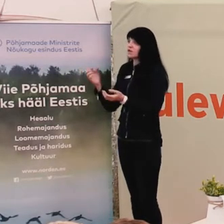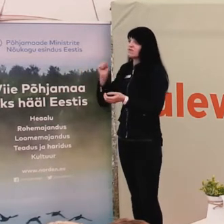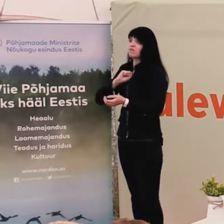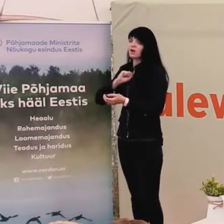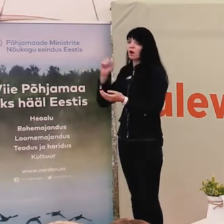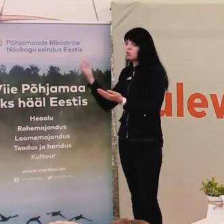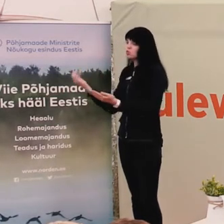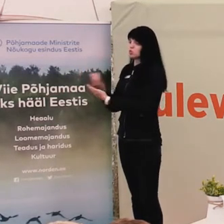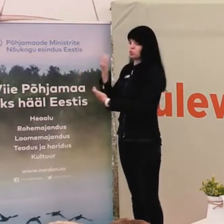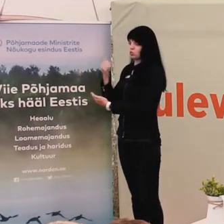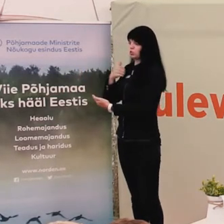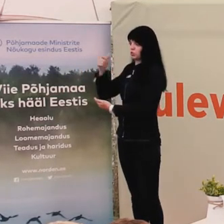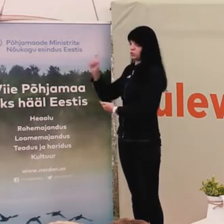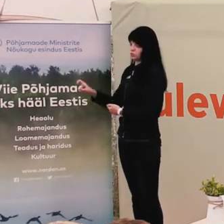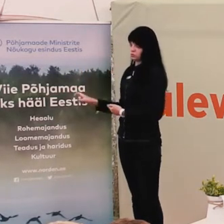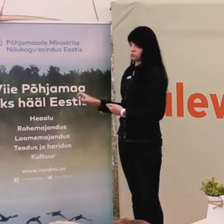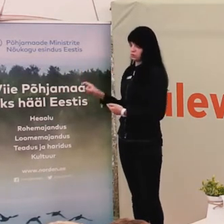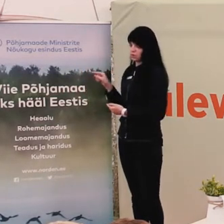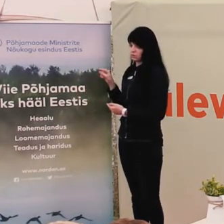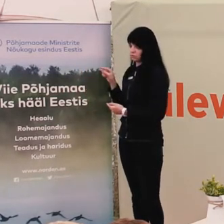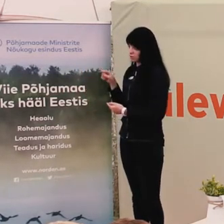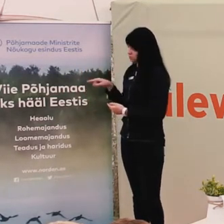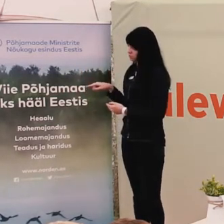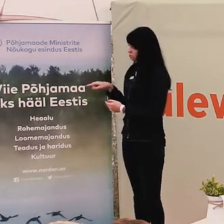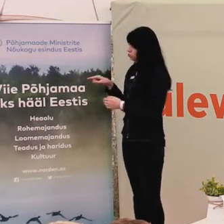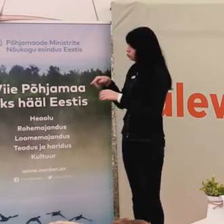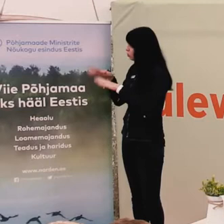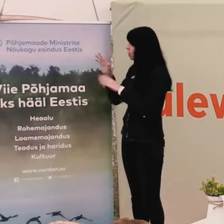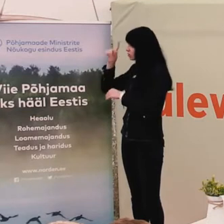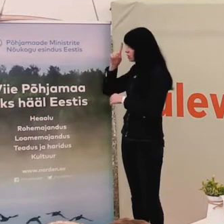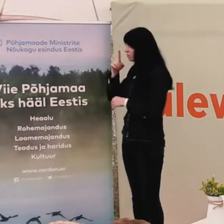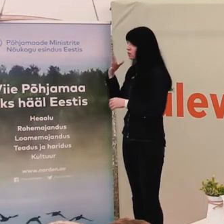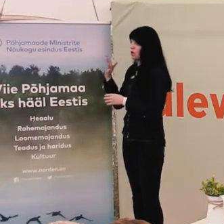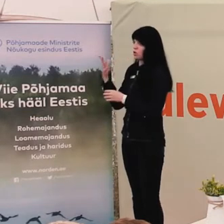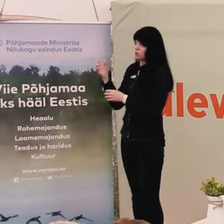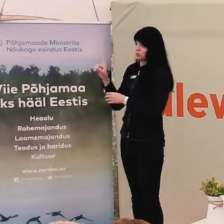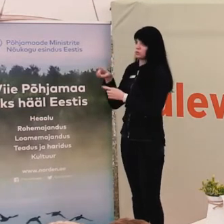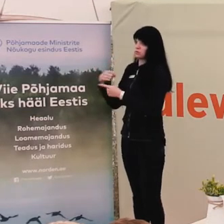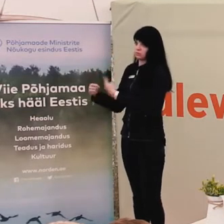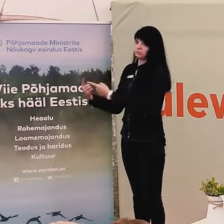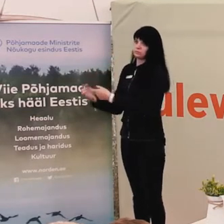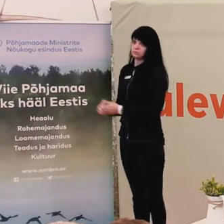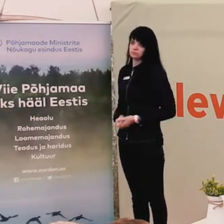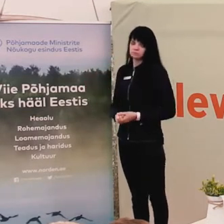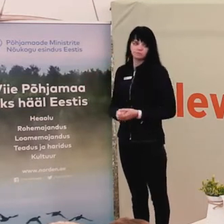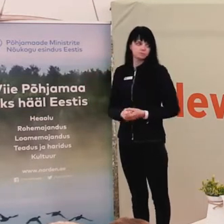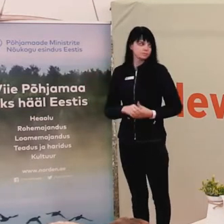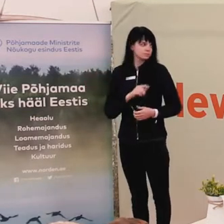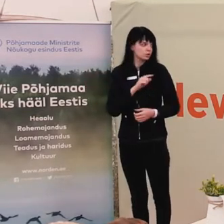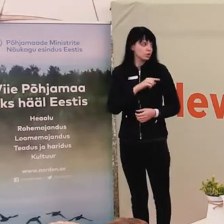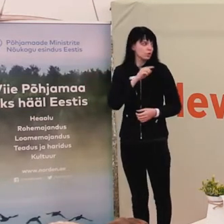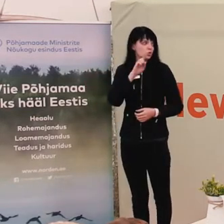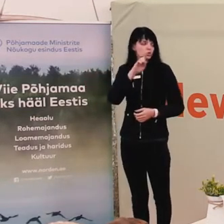of politicians who are more aware, more interested, have a louder voice? So young people are